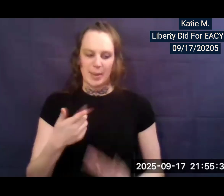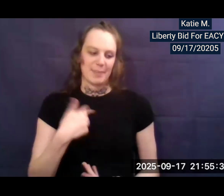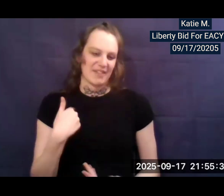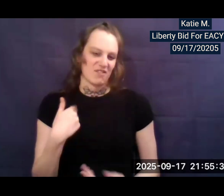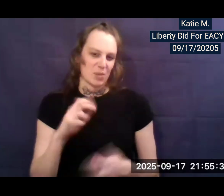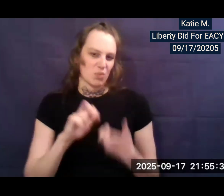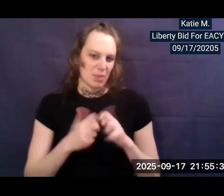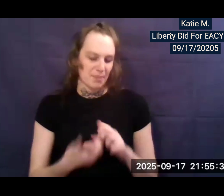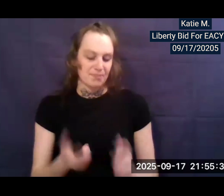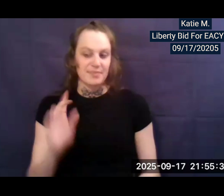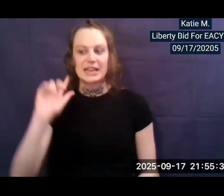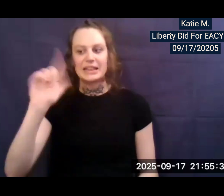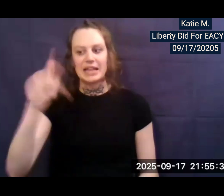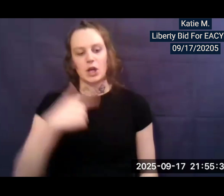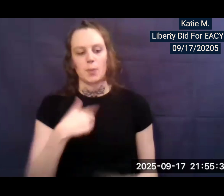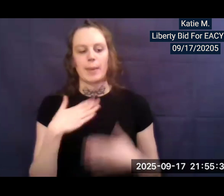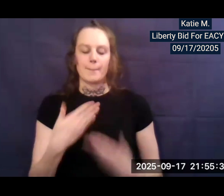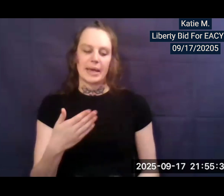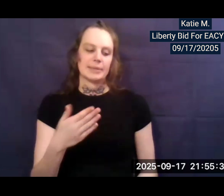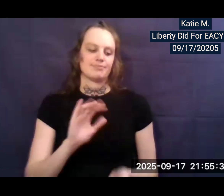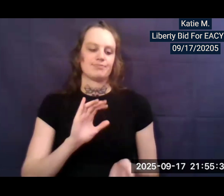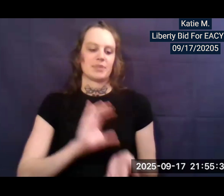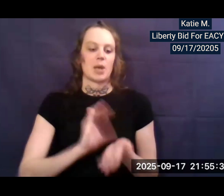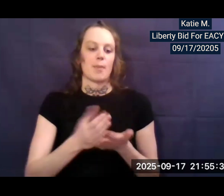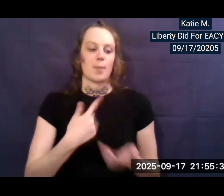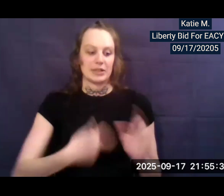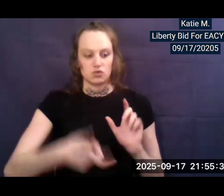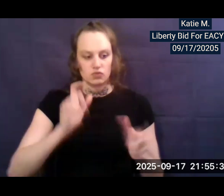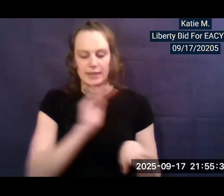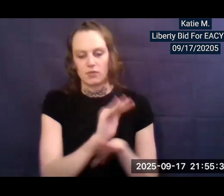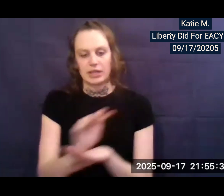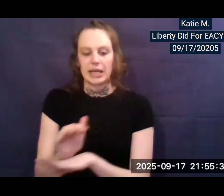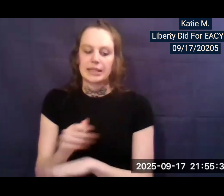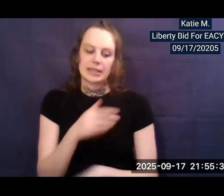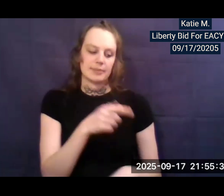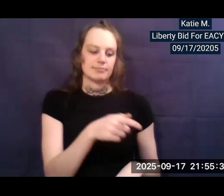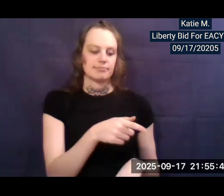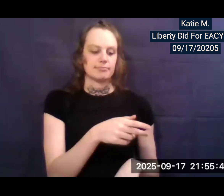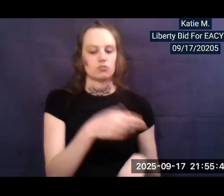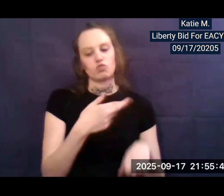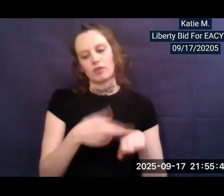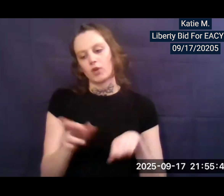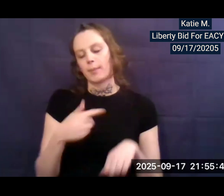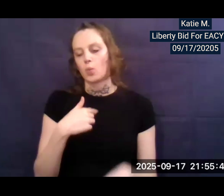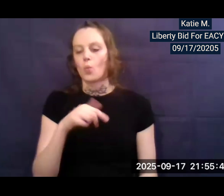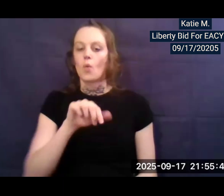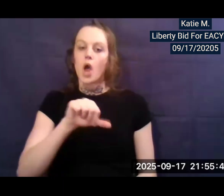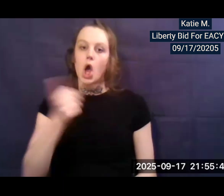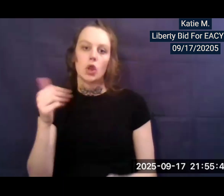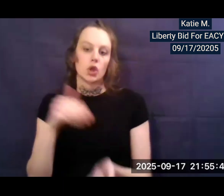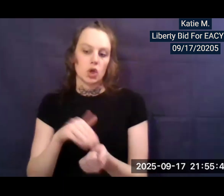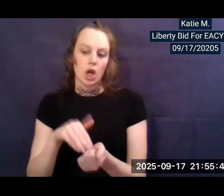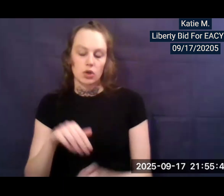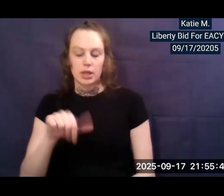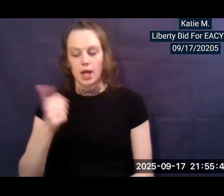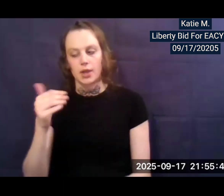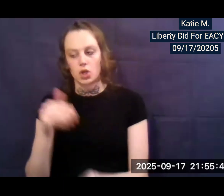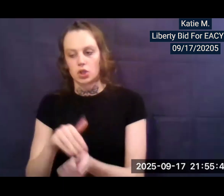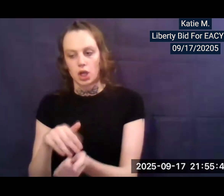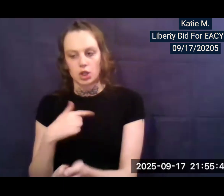was drinking a night, and then they sent me to like other doctors, and I basically said to another doctor like I think I have like